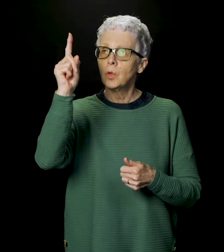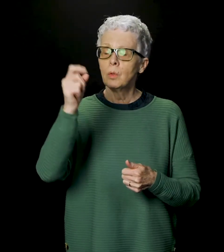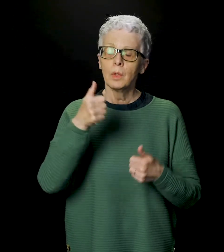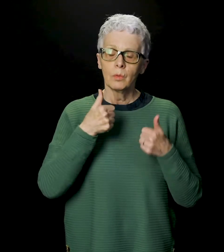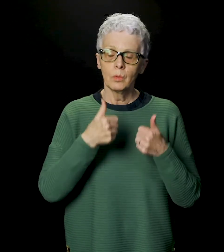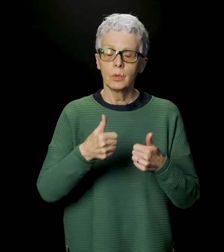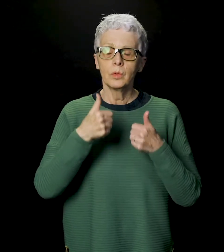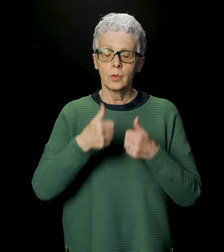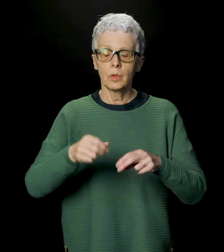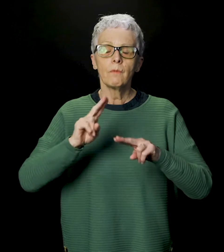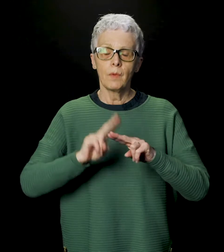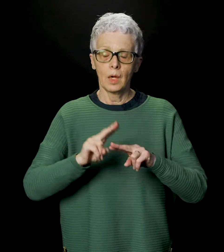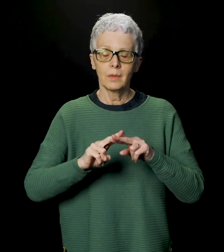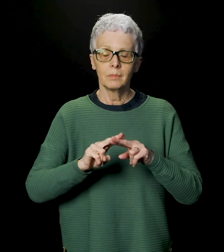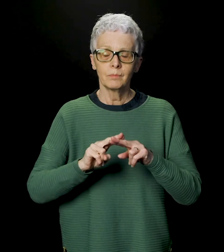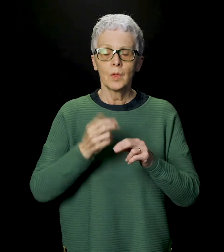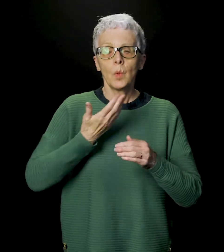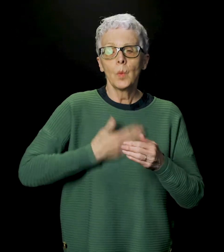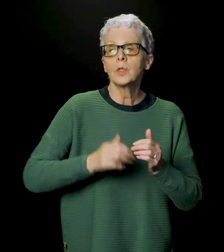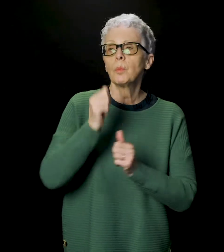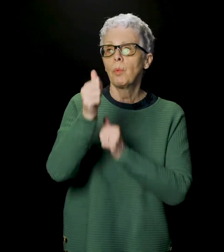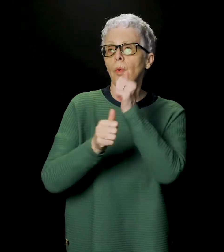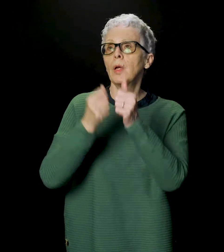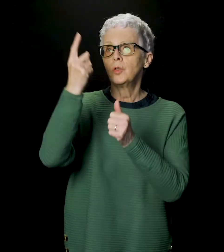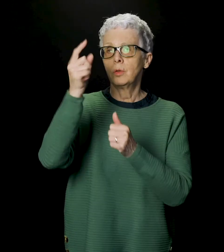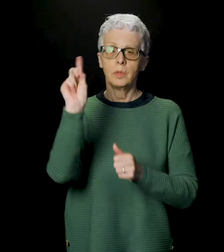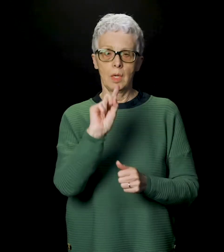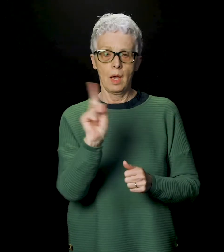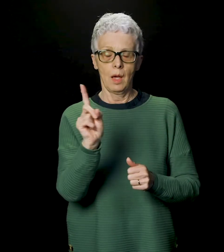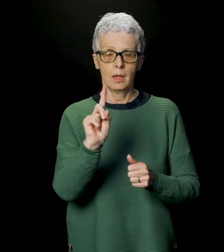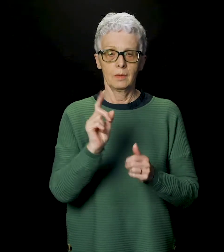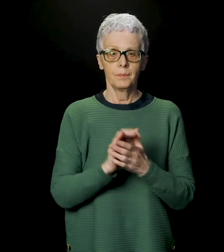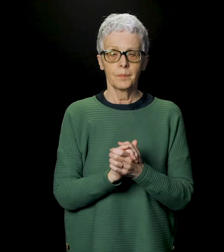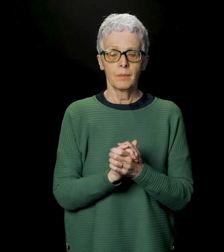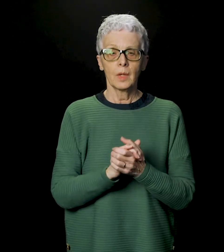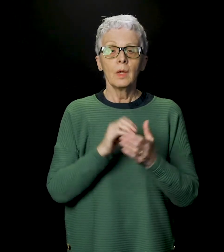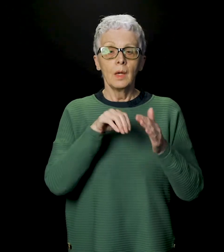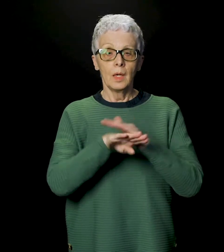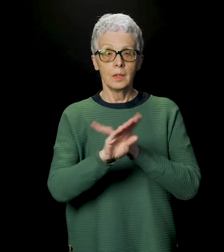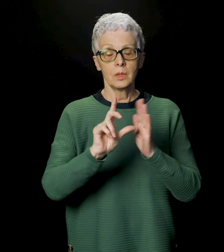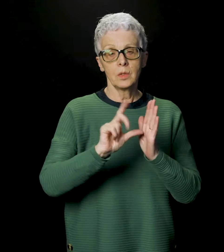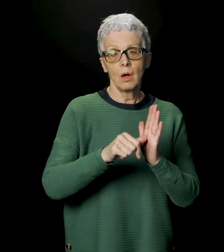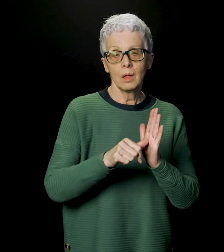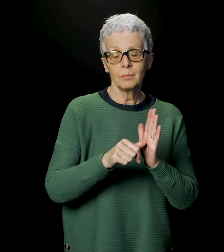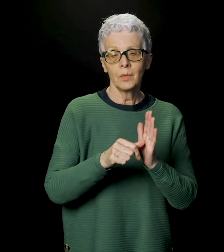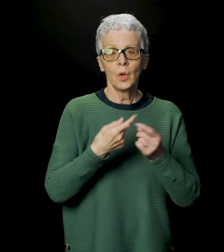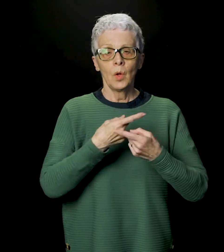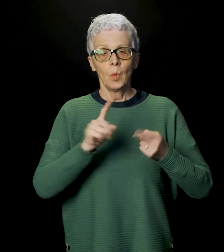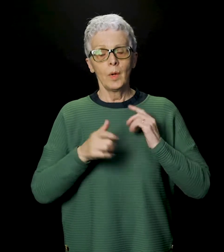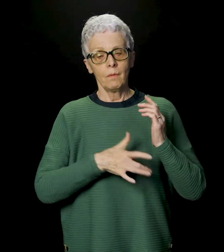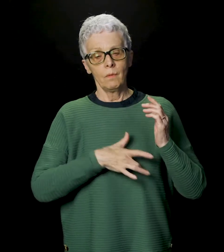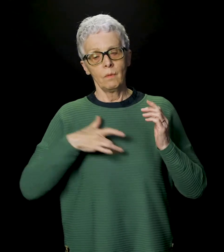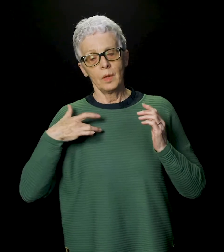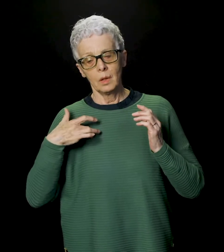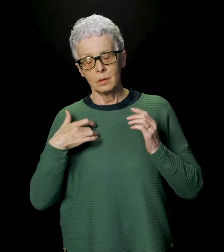Father. And we just want to praise you for that today, Lord God. In a time where a lot of us might be feeling